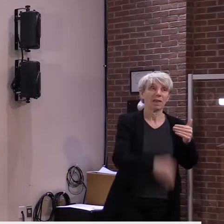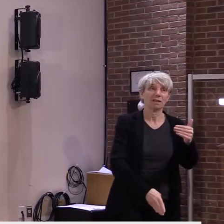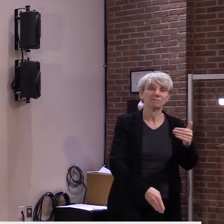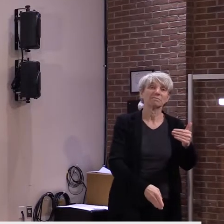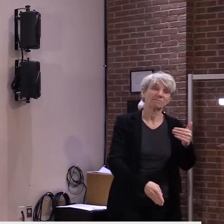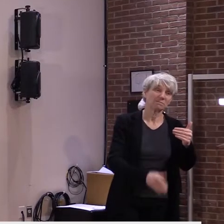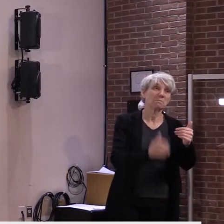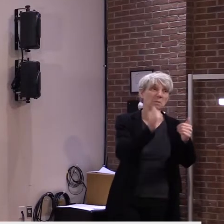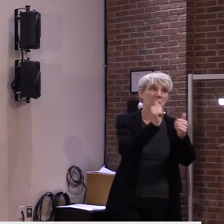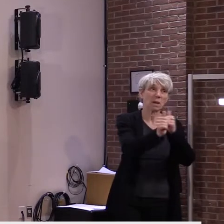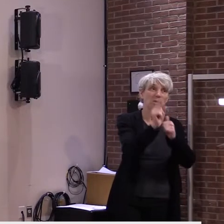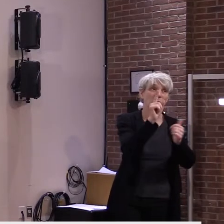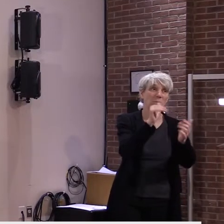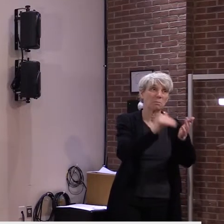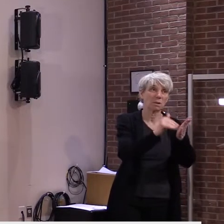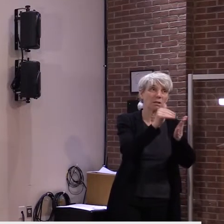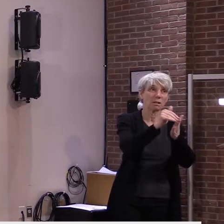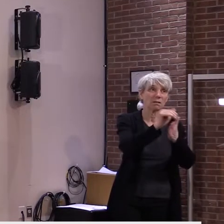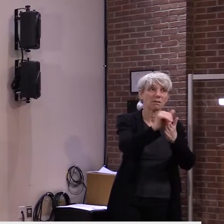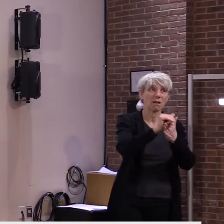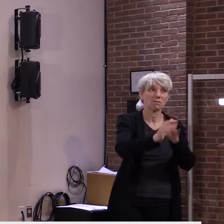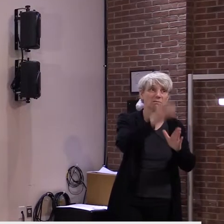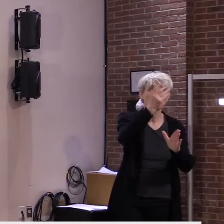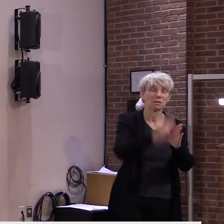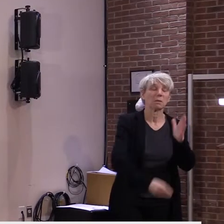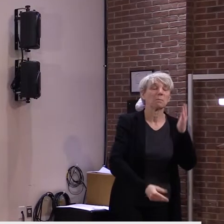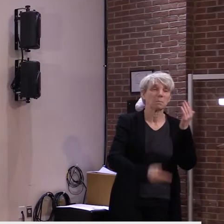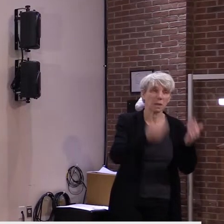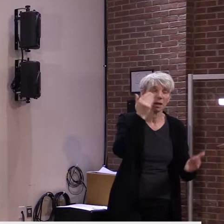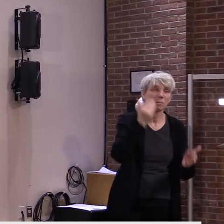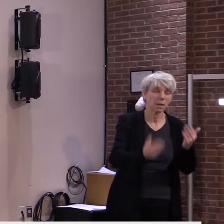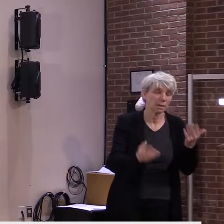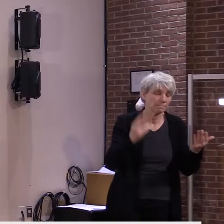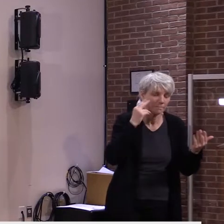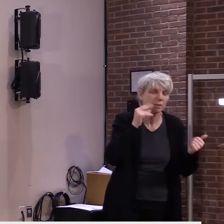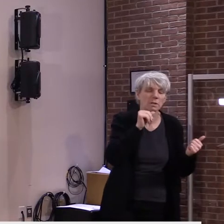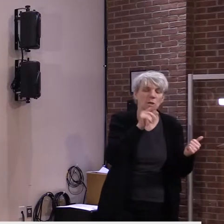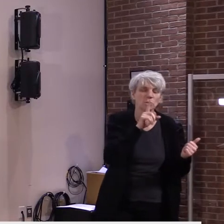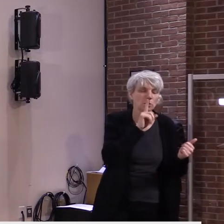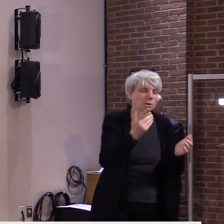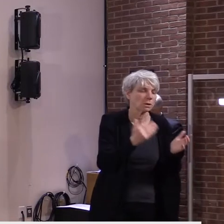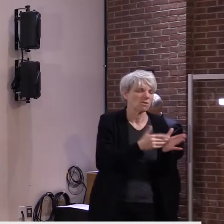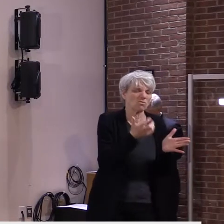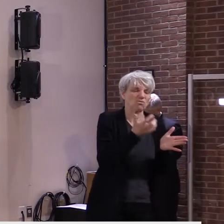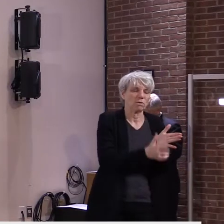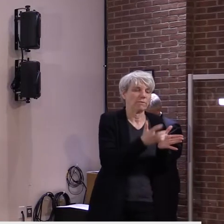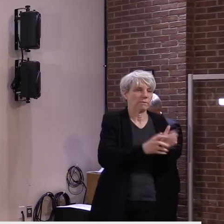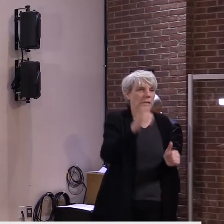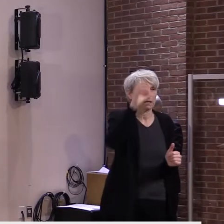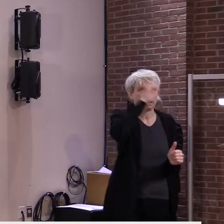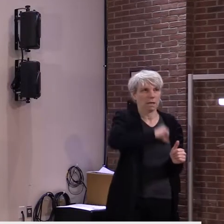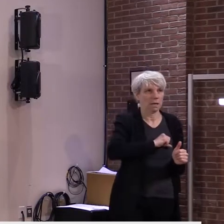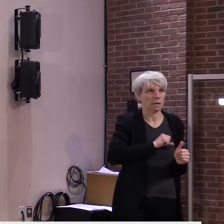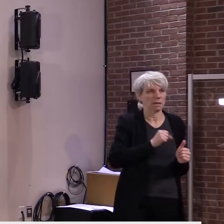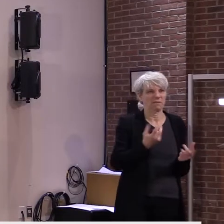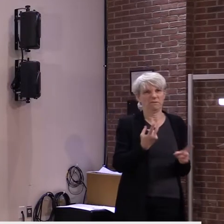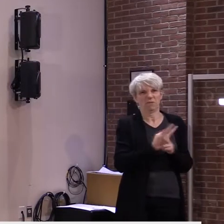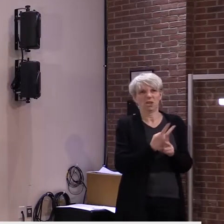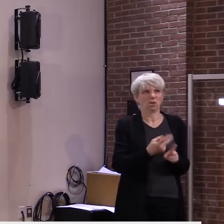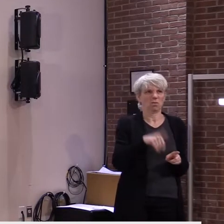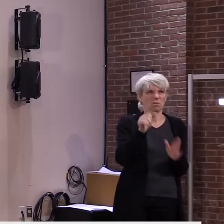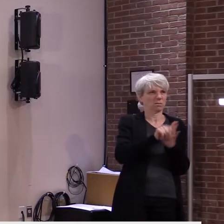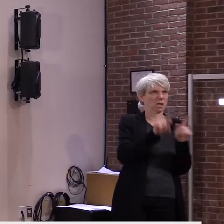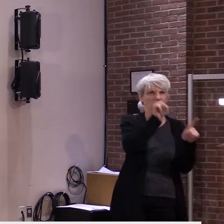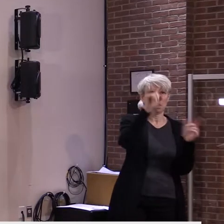million. But again, that's really just based on a guess of what we see for volume, what we're seeing other